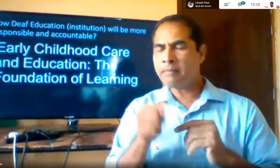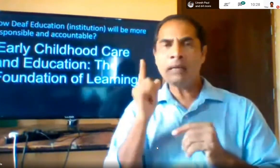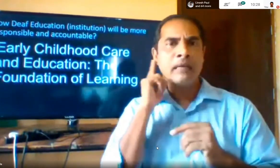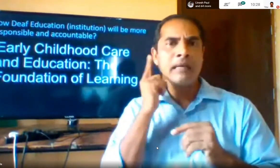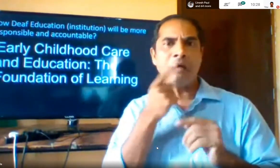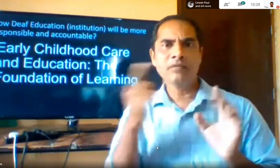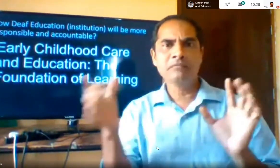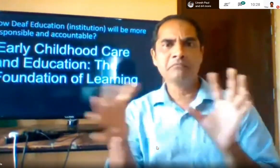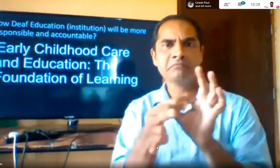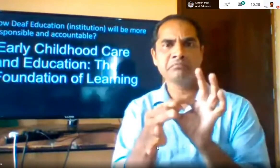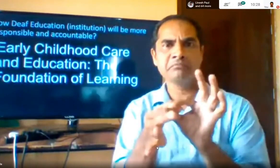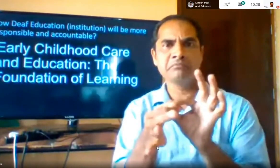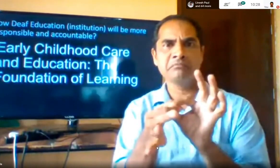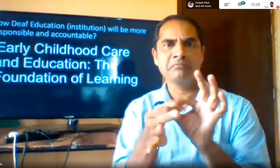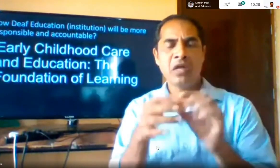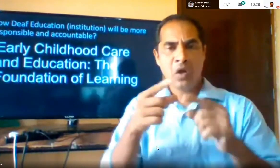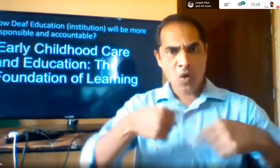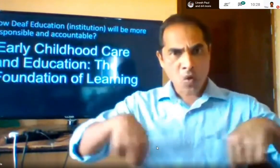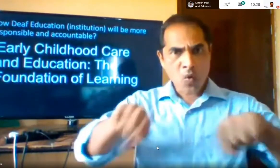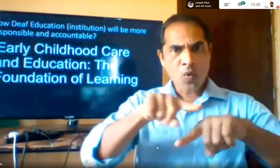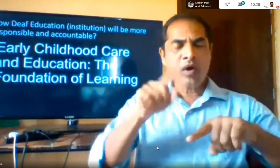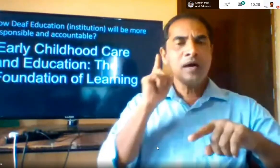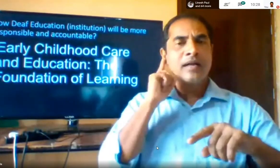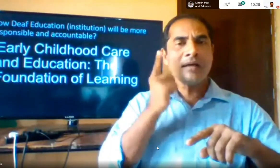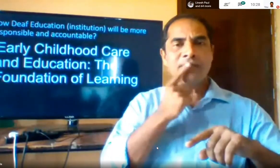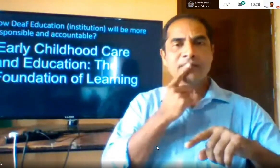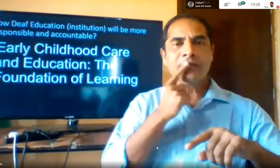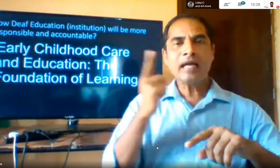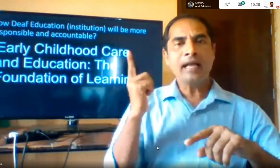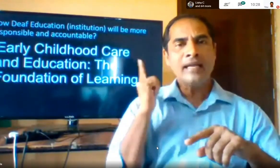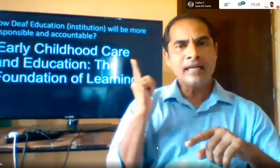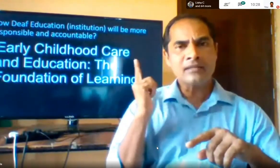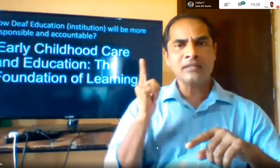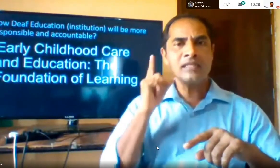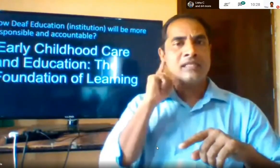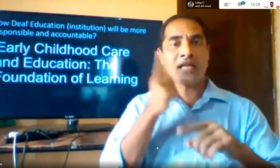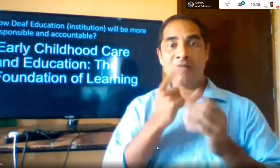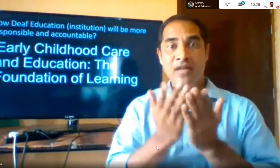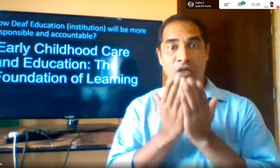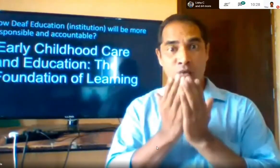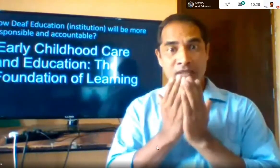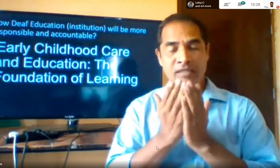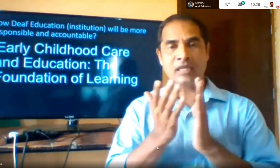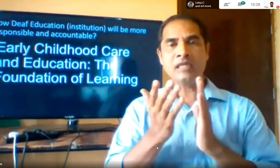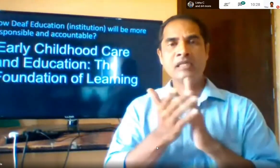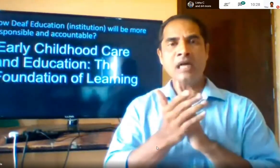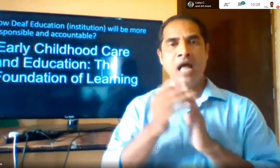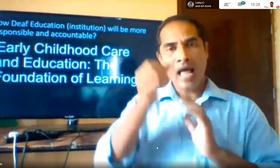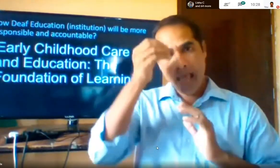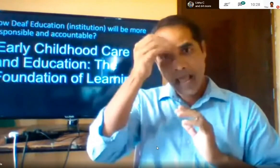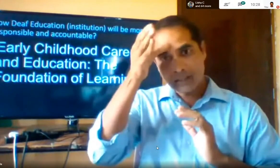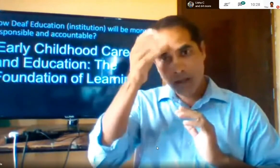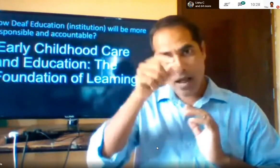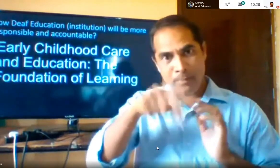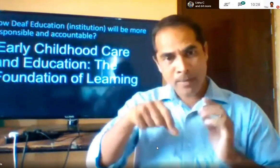there are few points really connected to the deaf. for the deaf leader, deaf